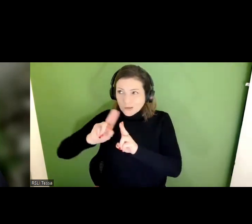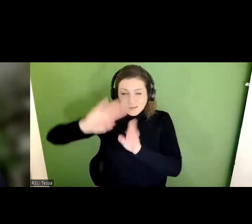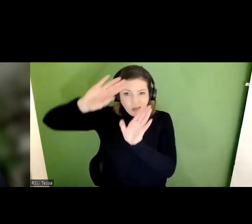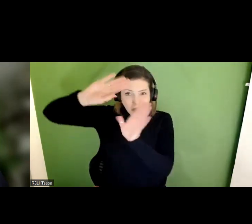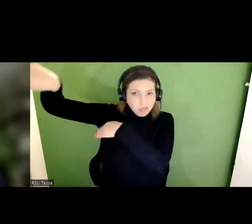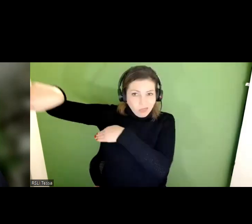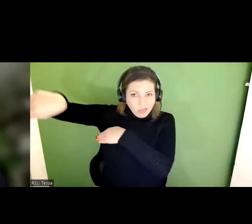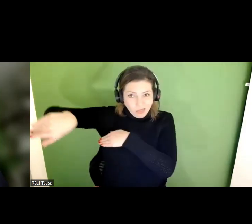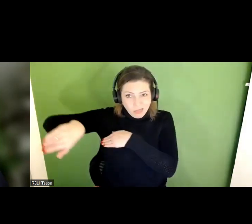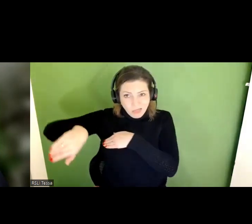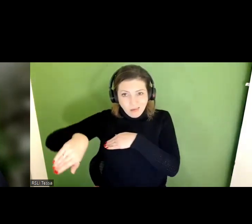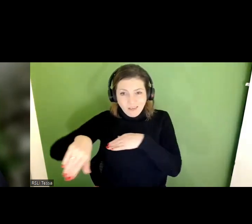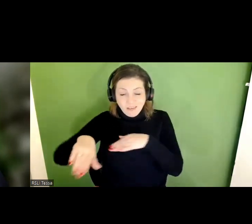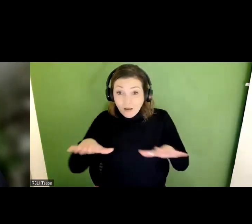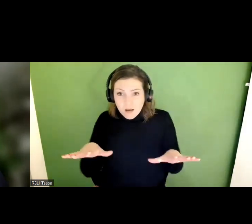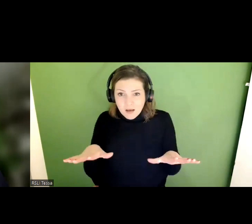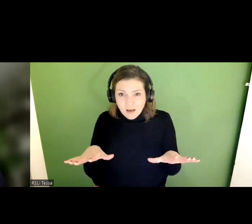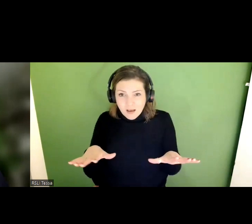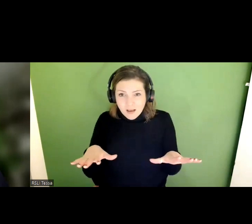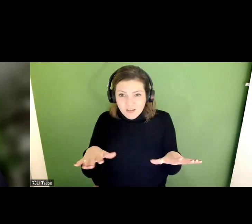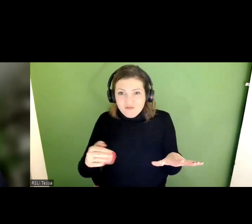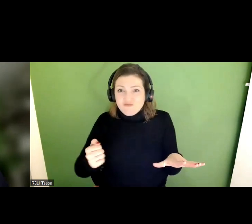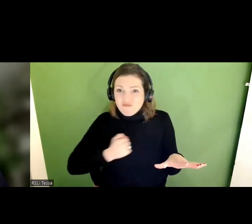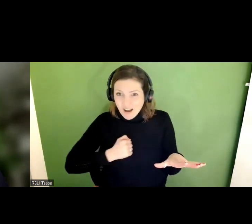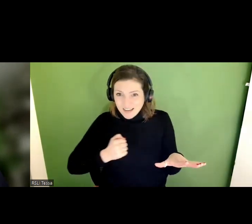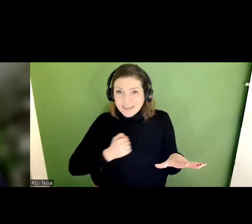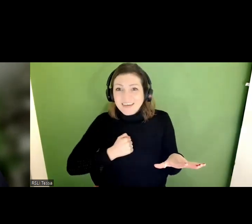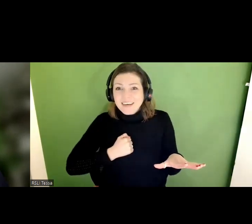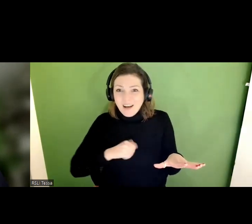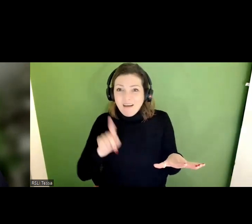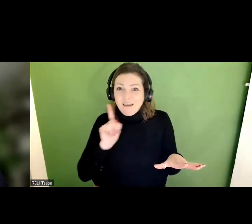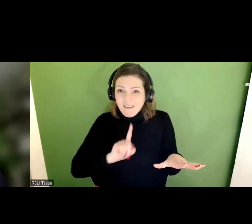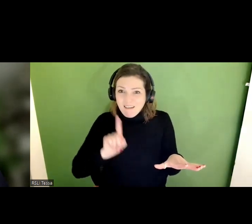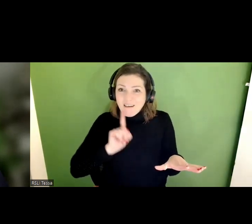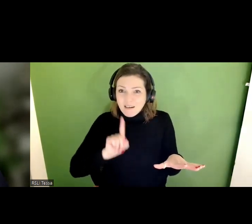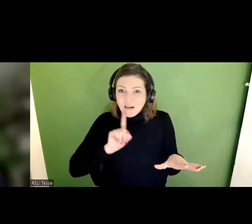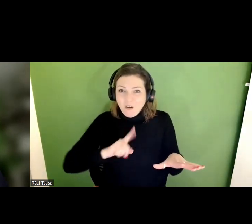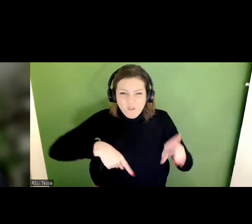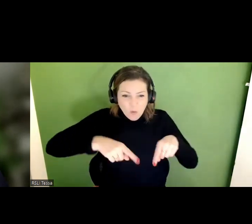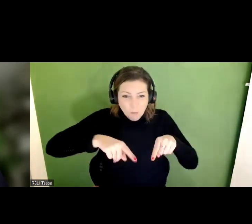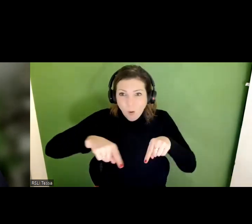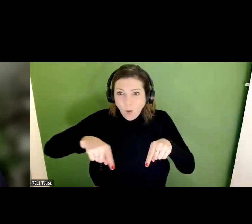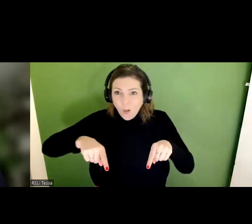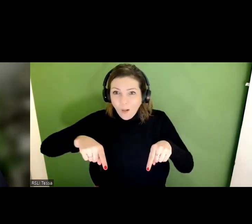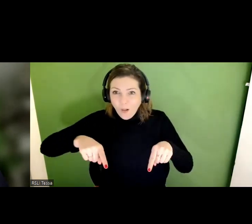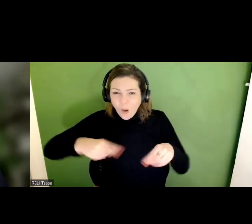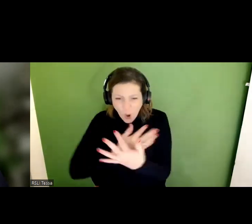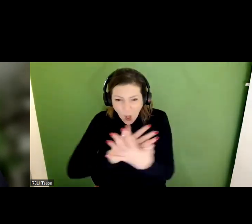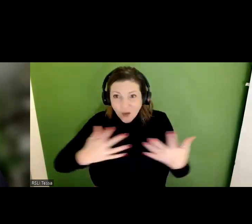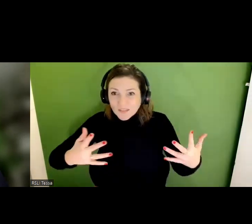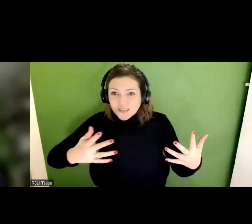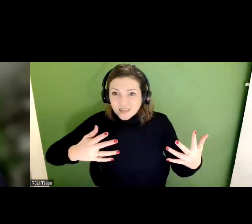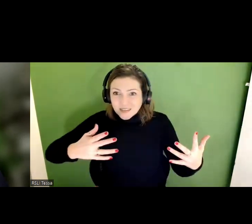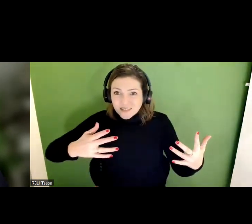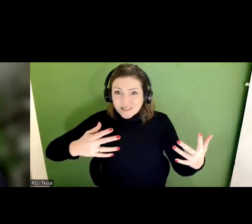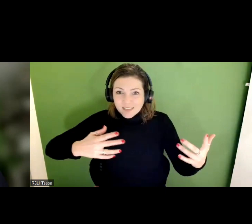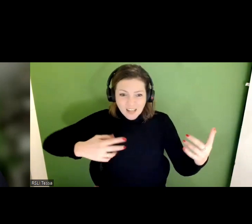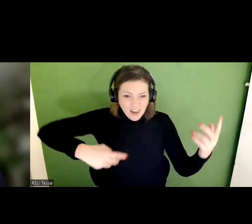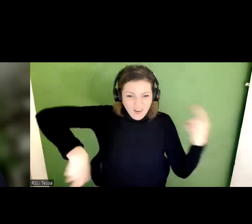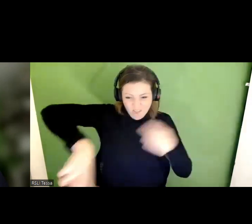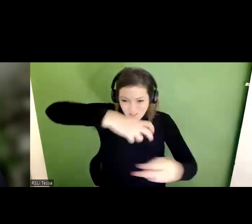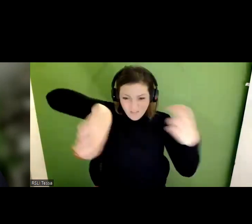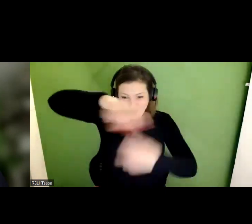head. She was right. Girls were playing football together, lots of them, all